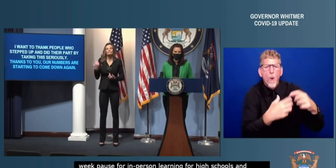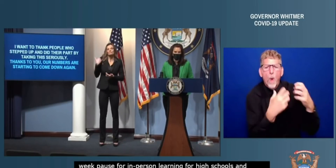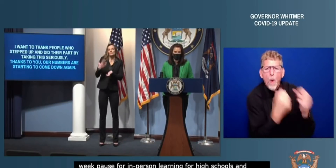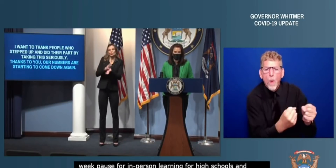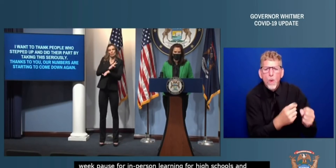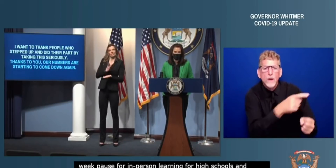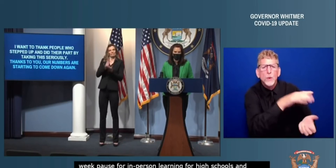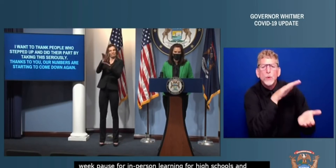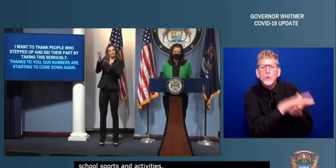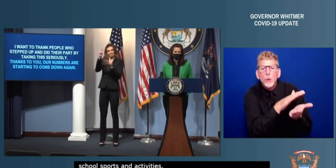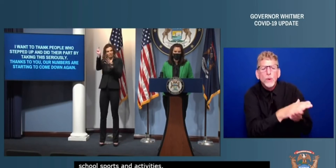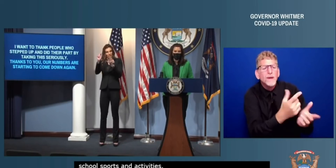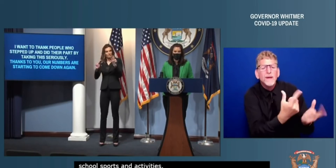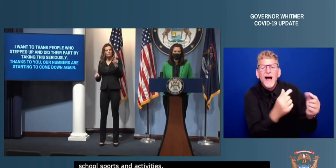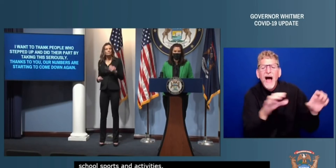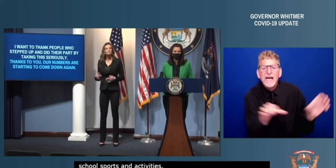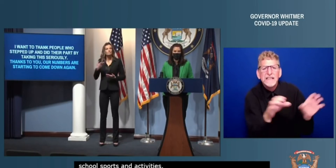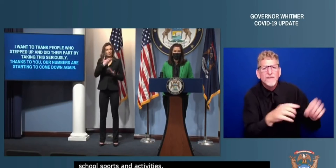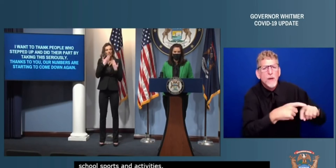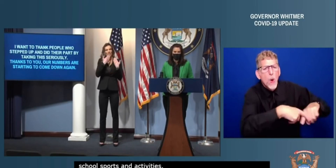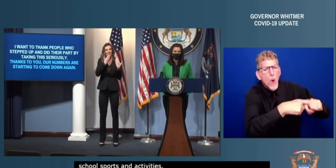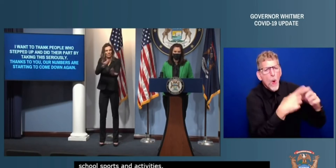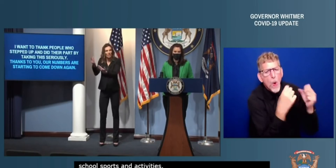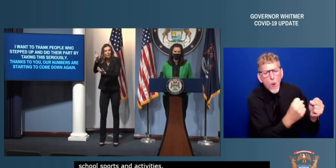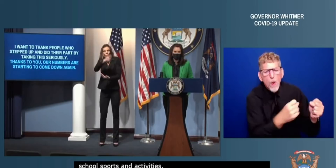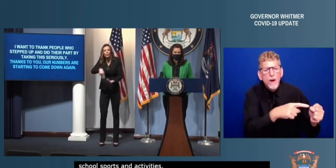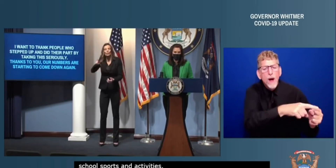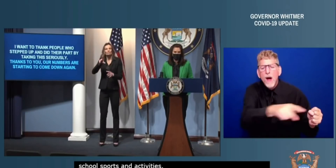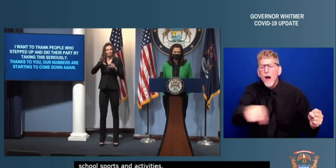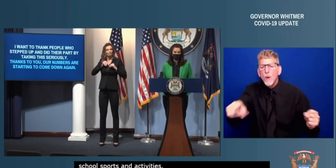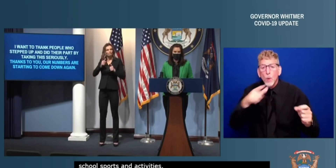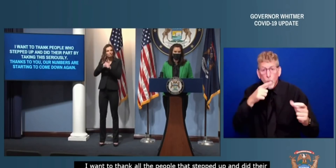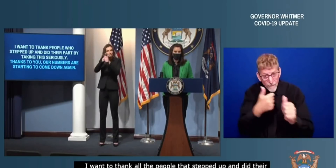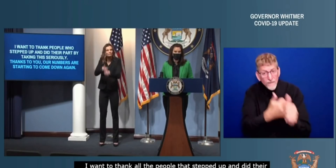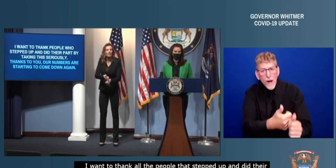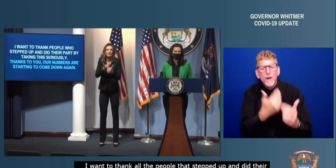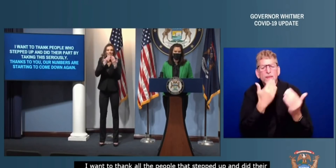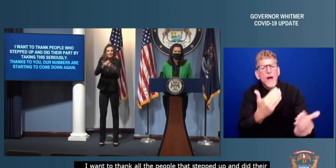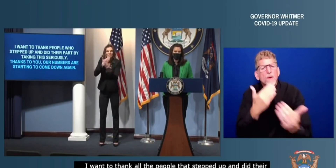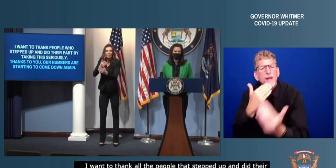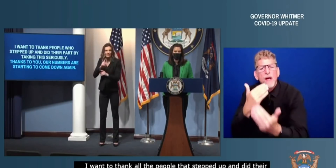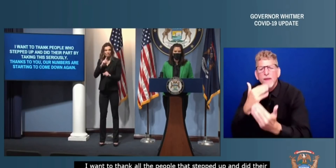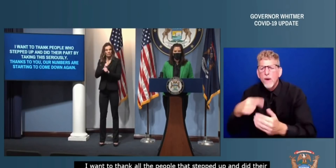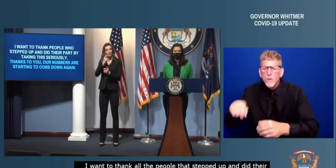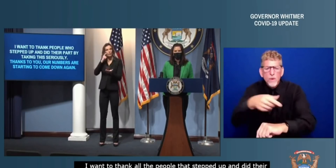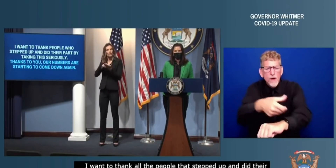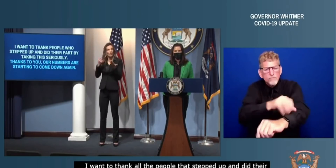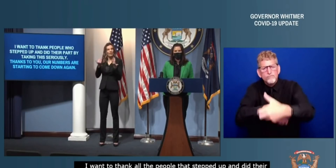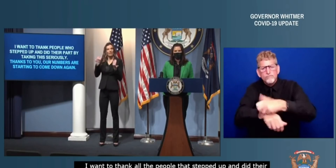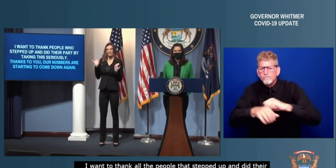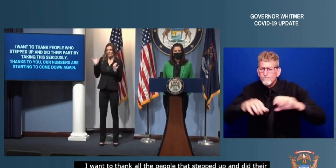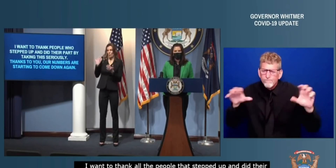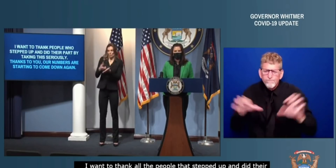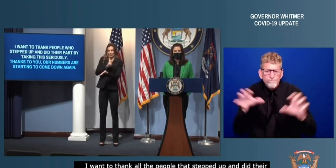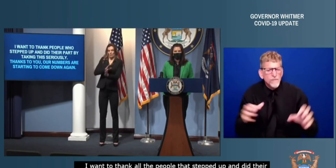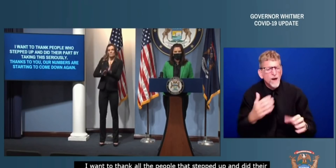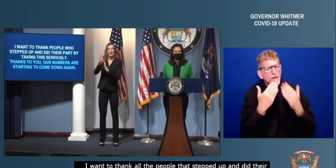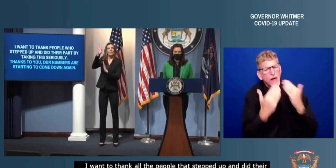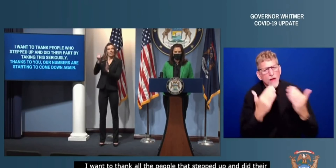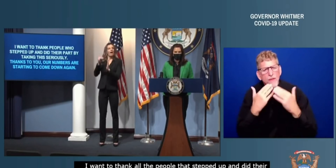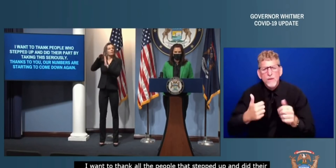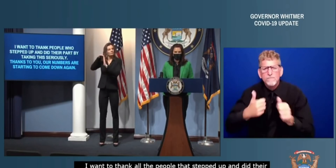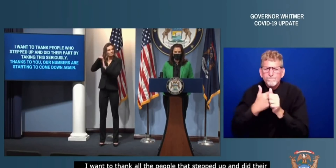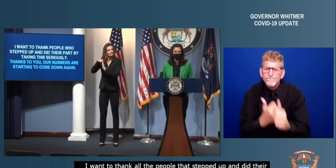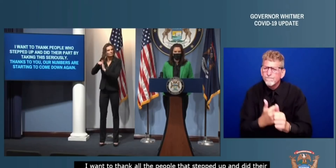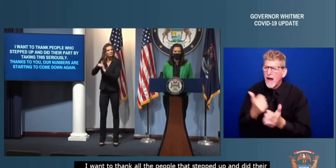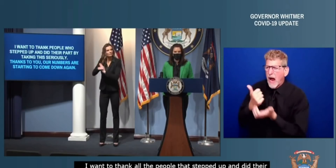their part by taking this seriously. Thanks to you, our numbers are starting to come down again. 2 weeks later, our